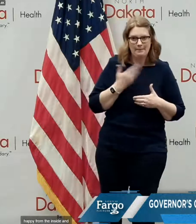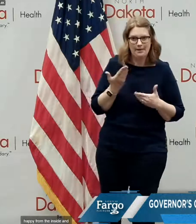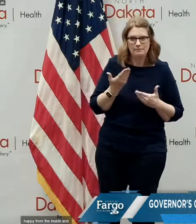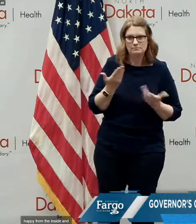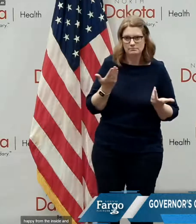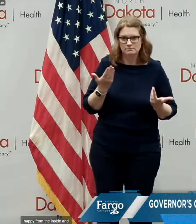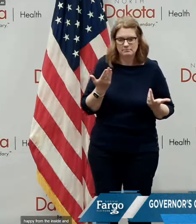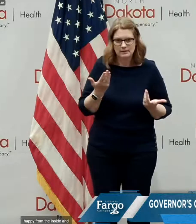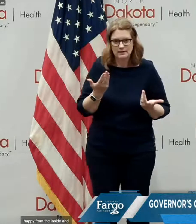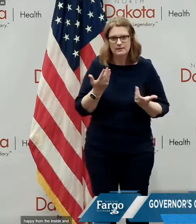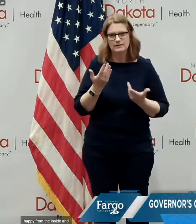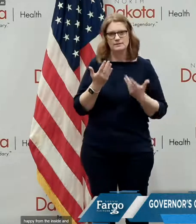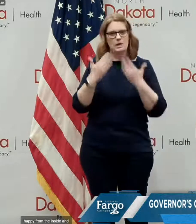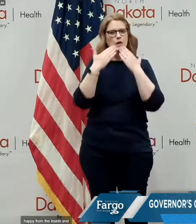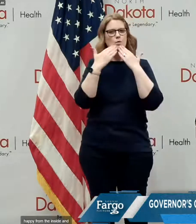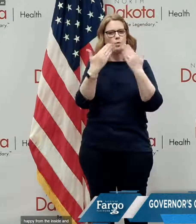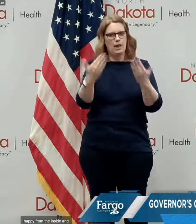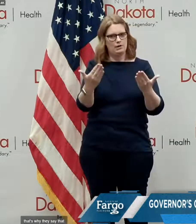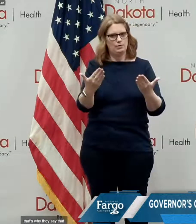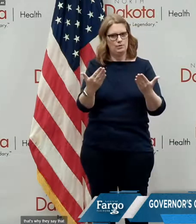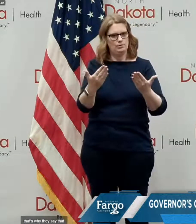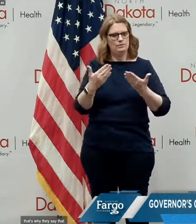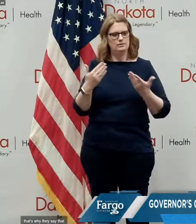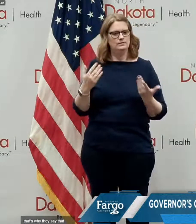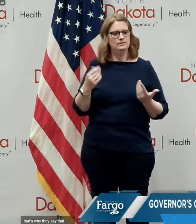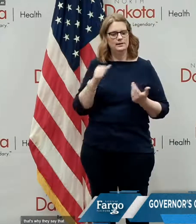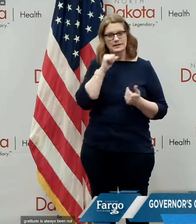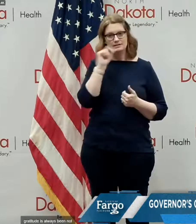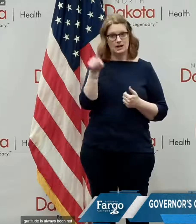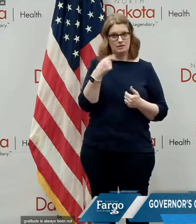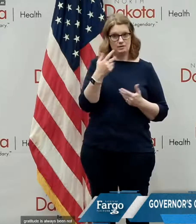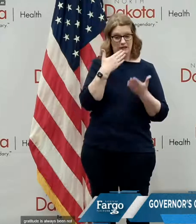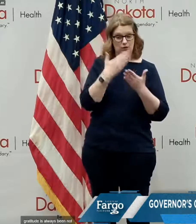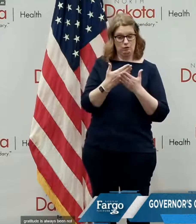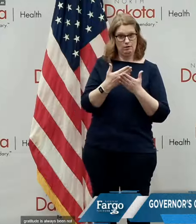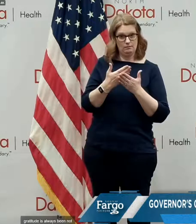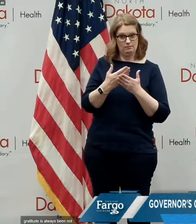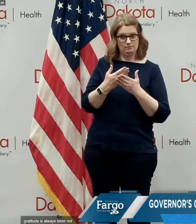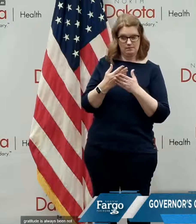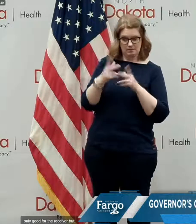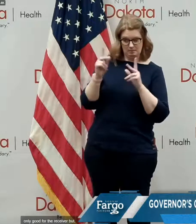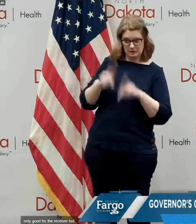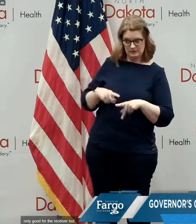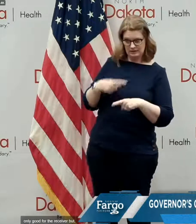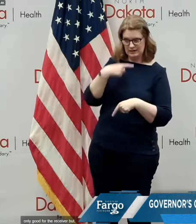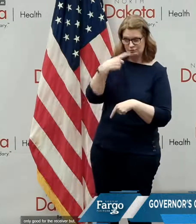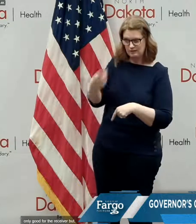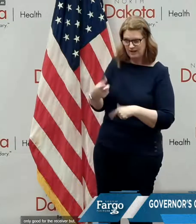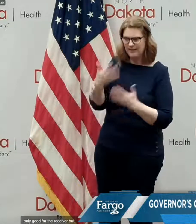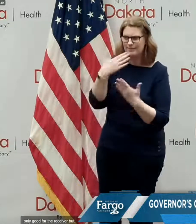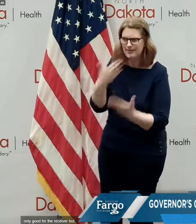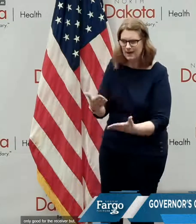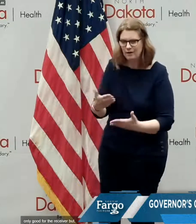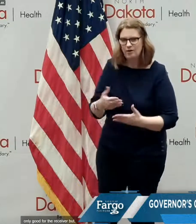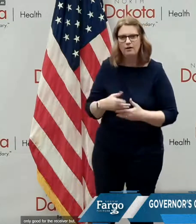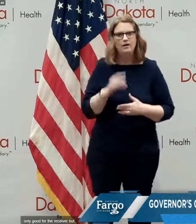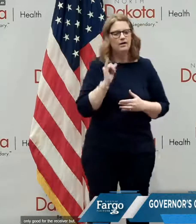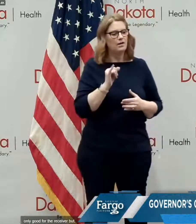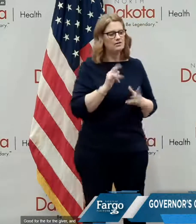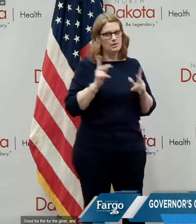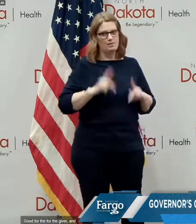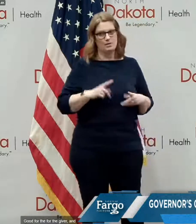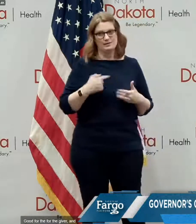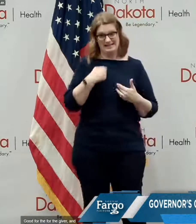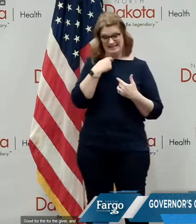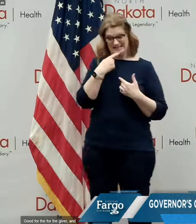that gratitude has always been not only good for the receiver, but it's good for the giver. And we all have an opportunity to